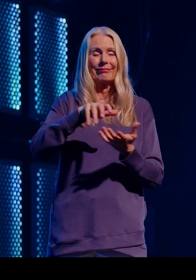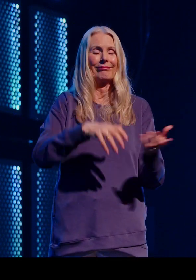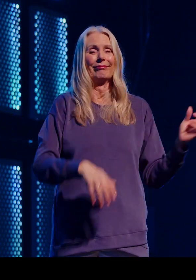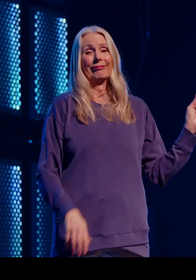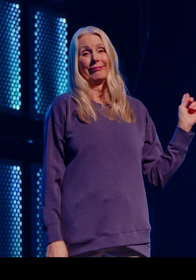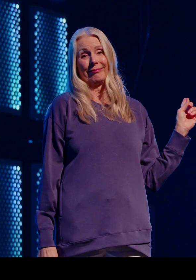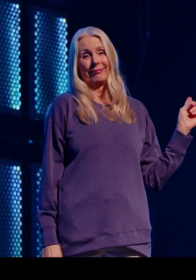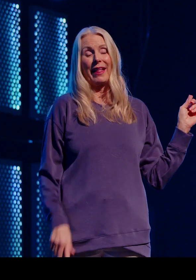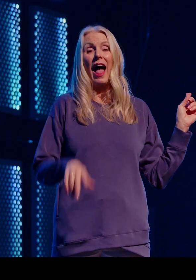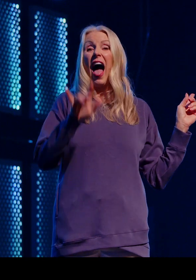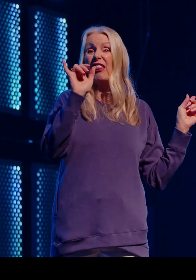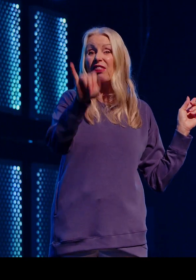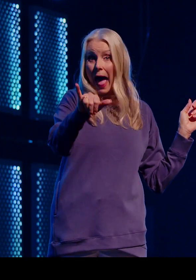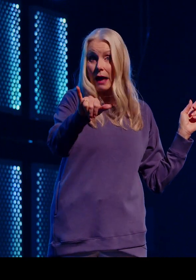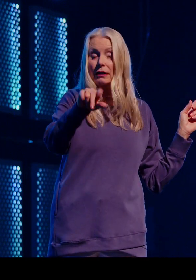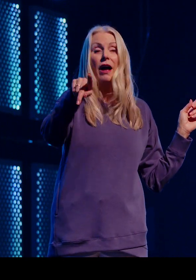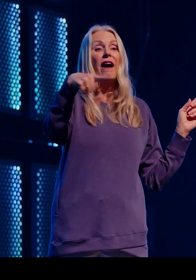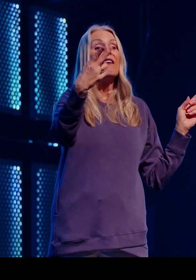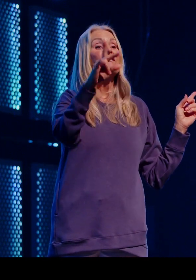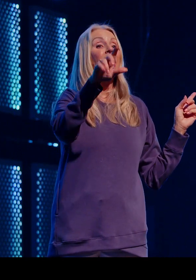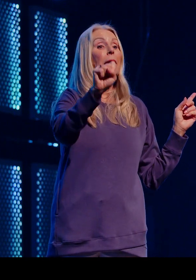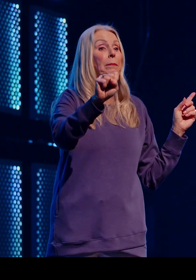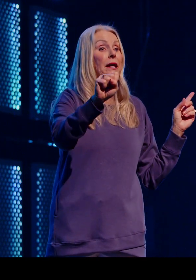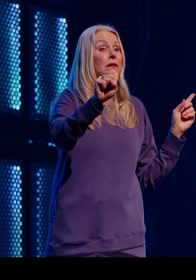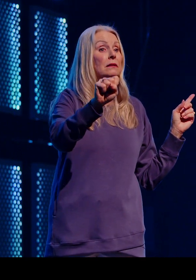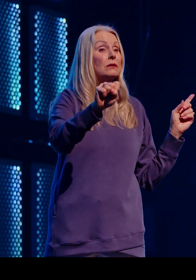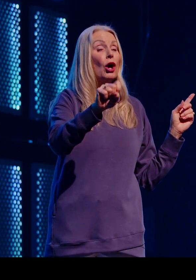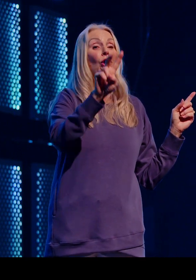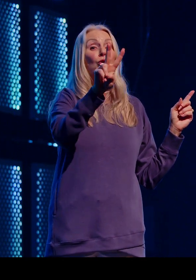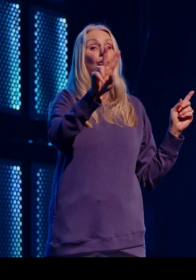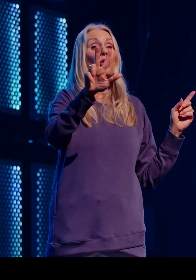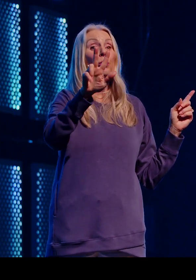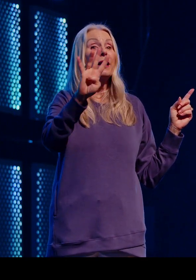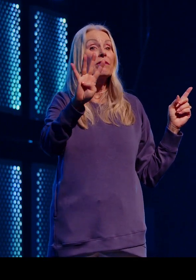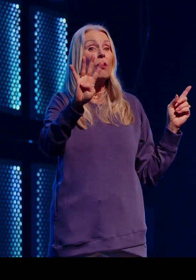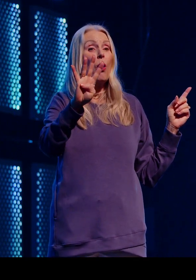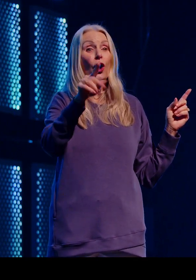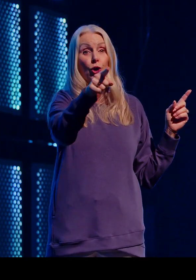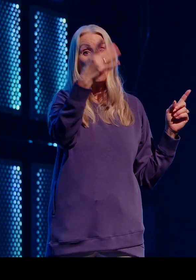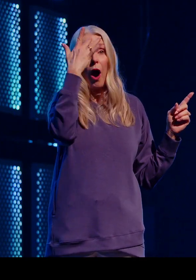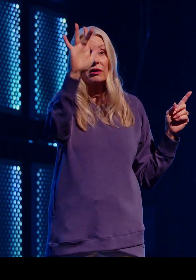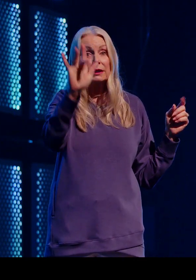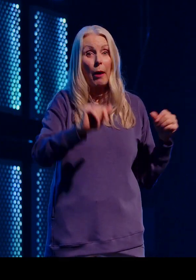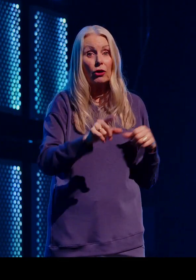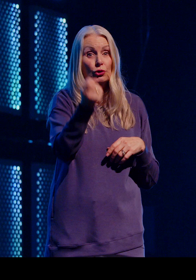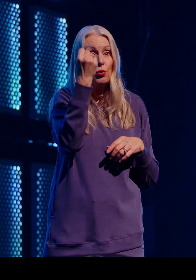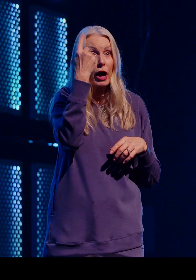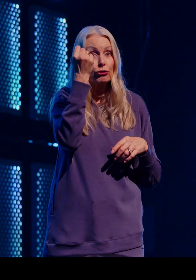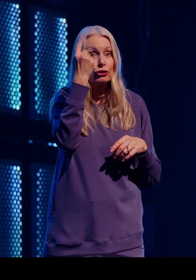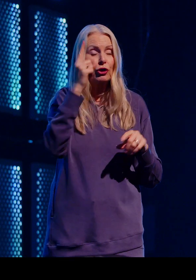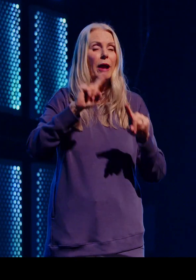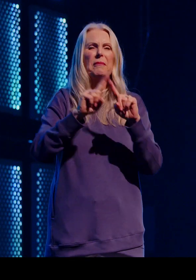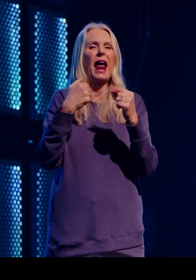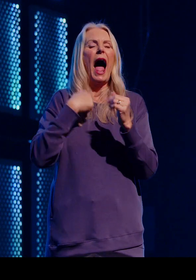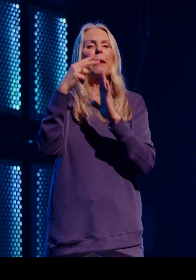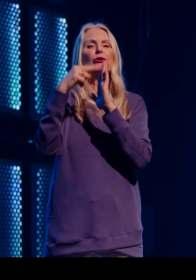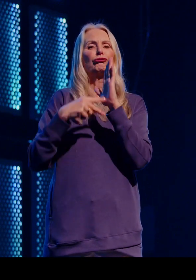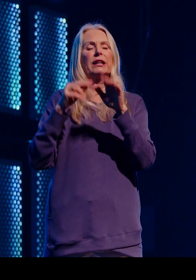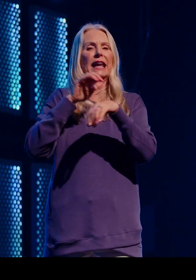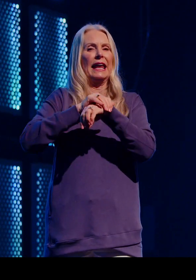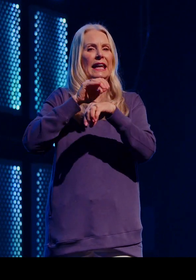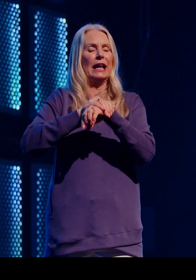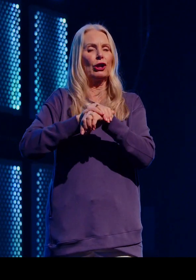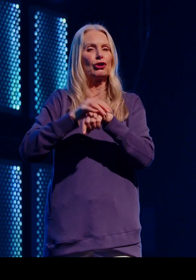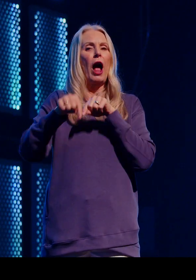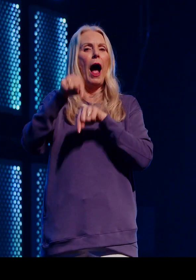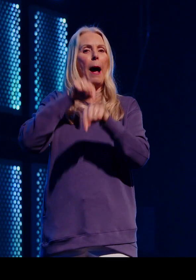Philippians. That is if you guessed Philippians 2, 3, and 4, you were spot on. I'm going to read it in English, but I'm going to back up to